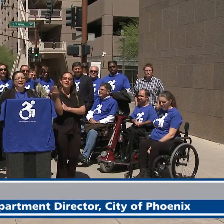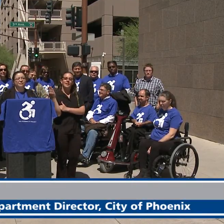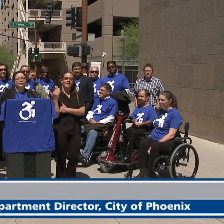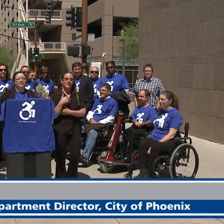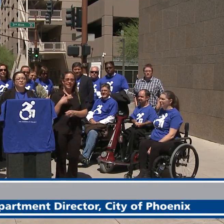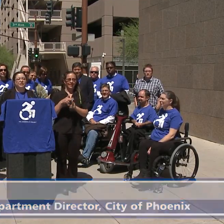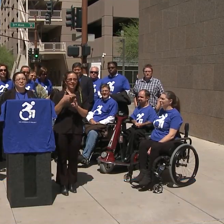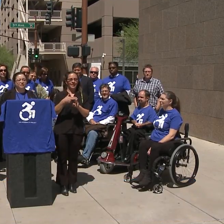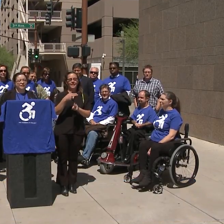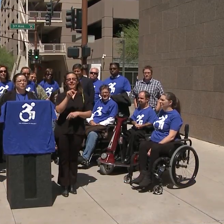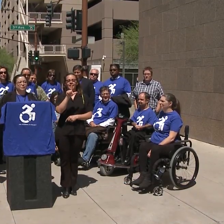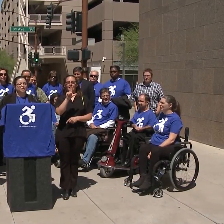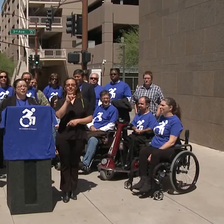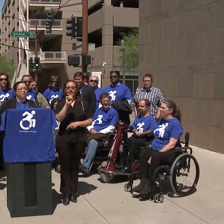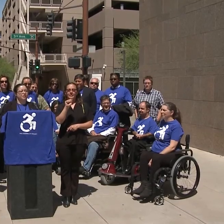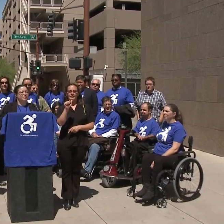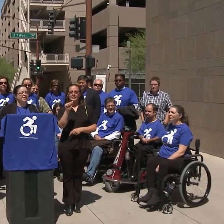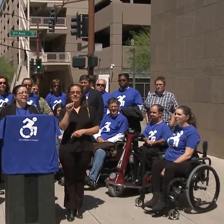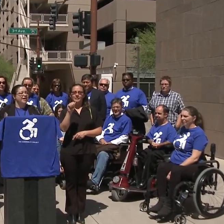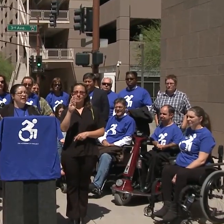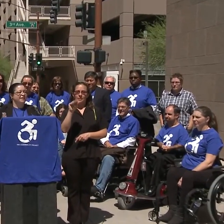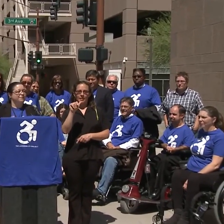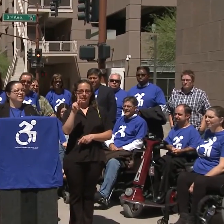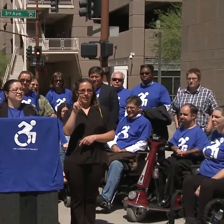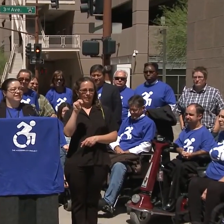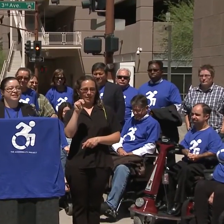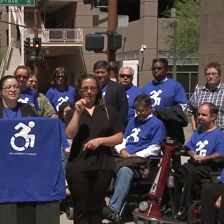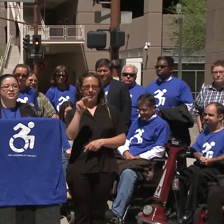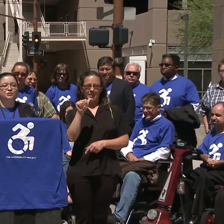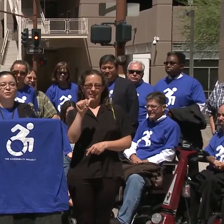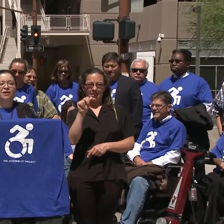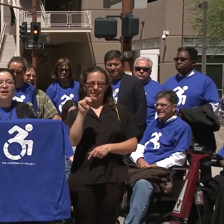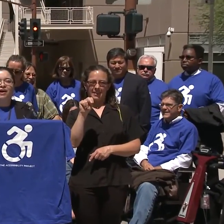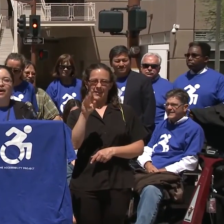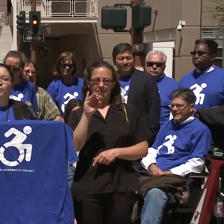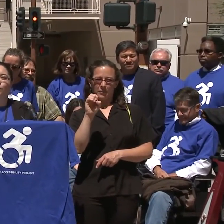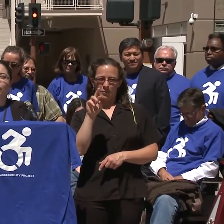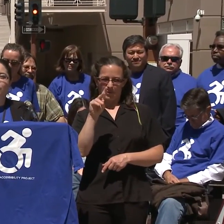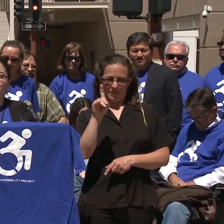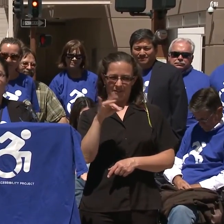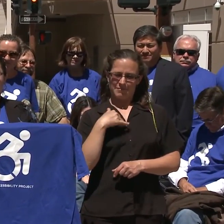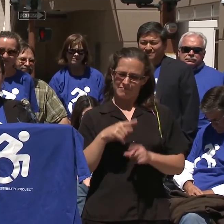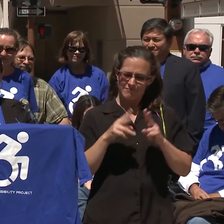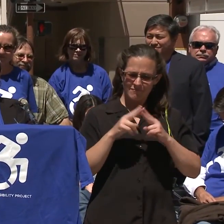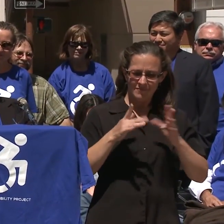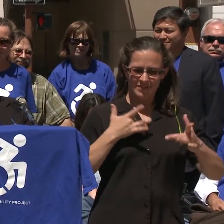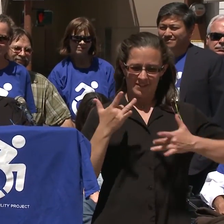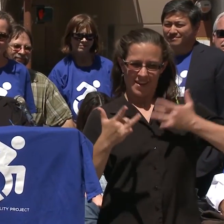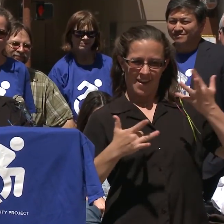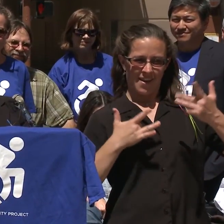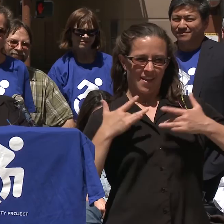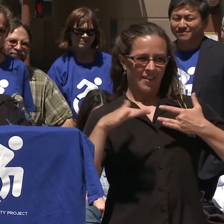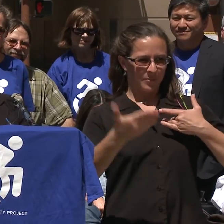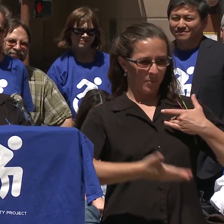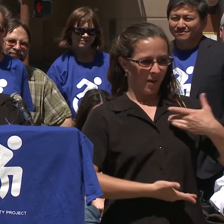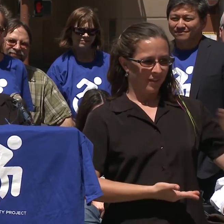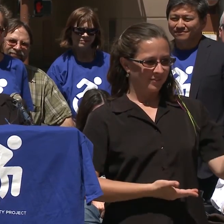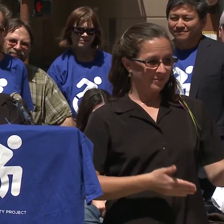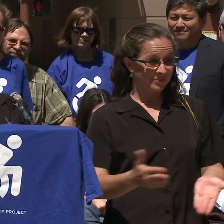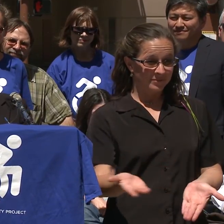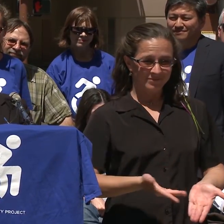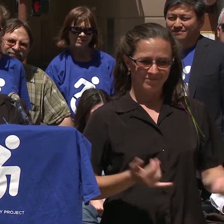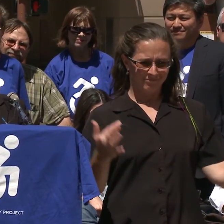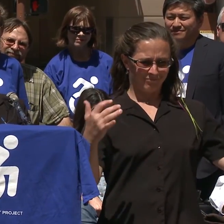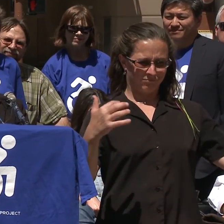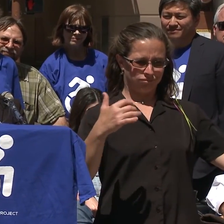Melissa Blanford, the director of the Equal Opportunity Department, and I'm very excited to welcome you all down here and have you here for